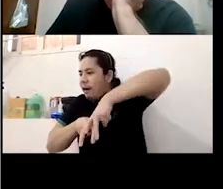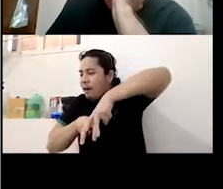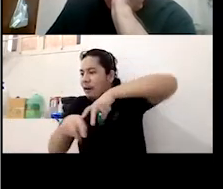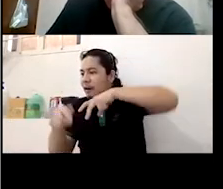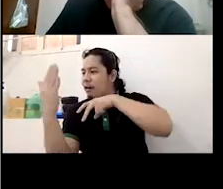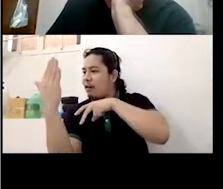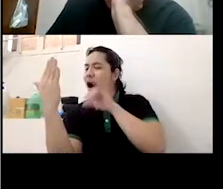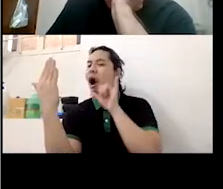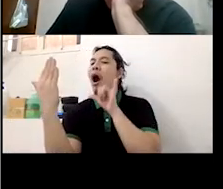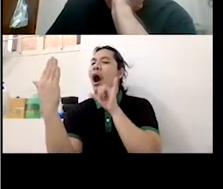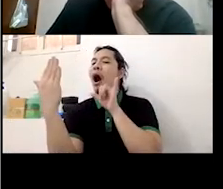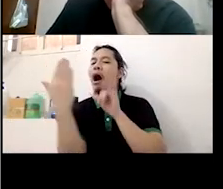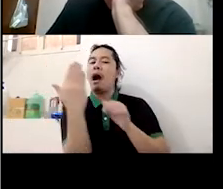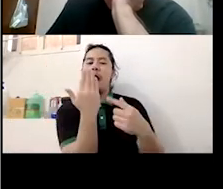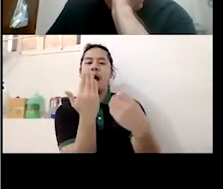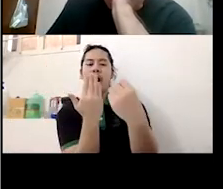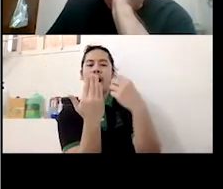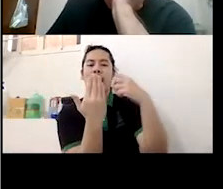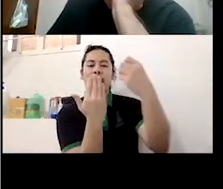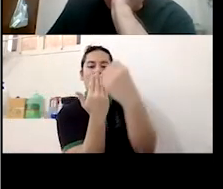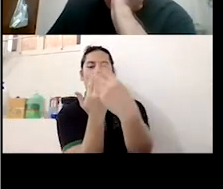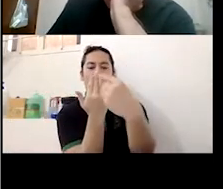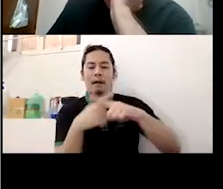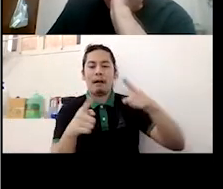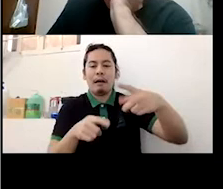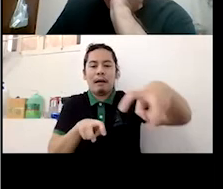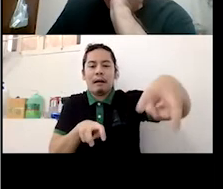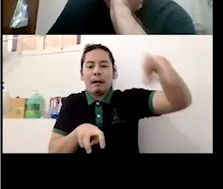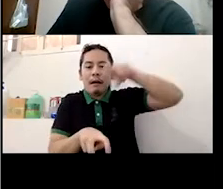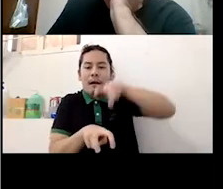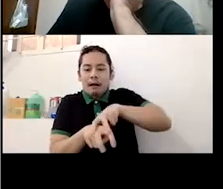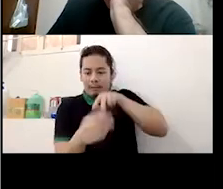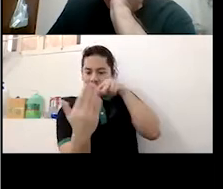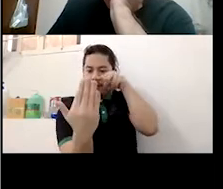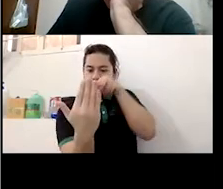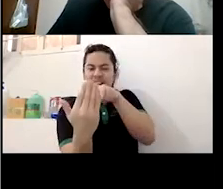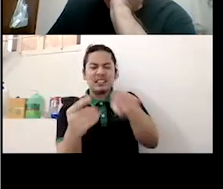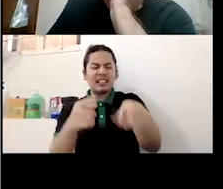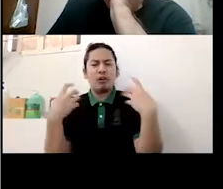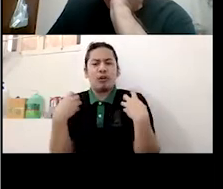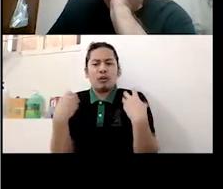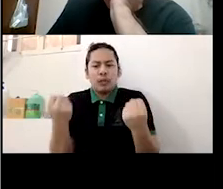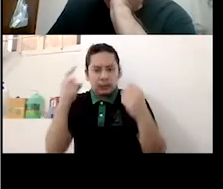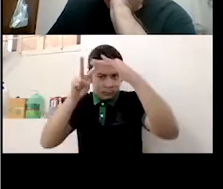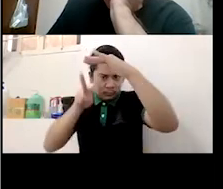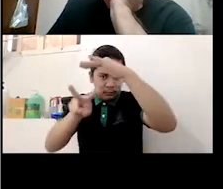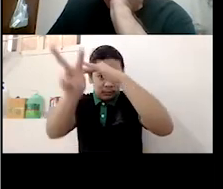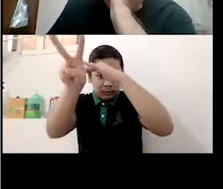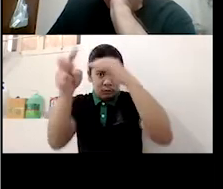me, I thought it was better that we turn that around because we were talking about the perspective,